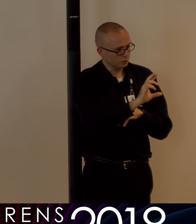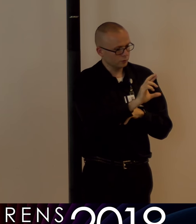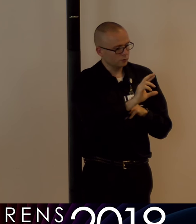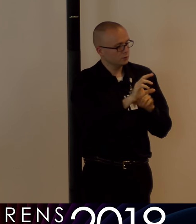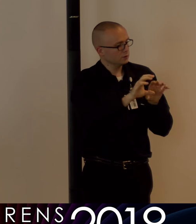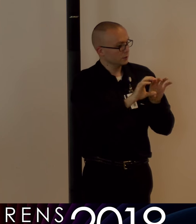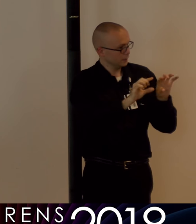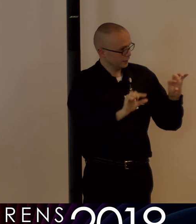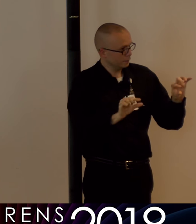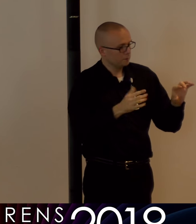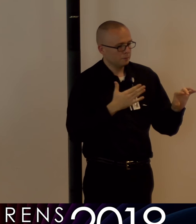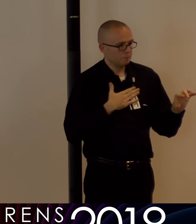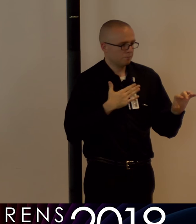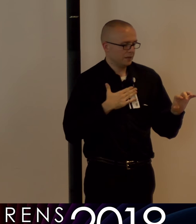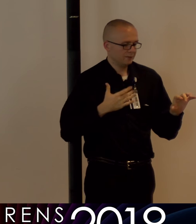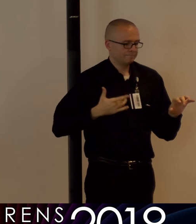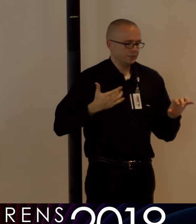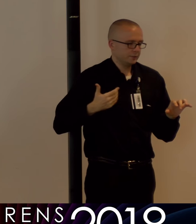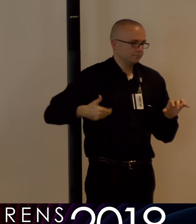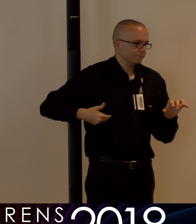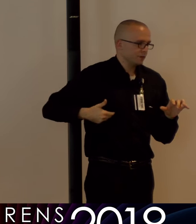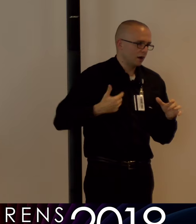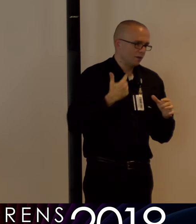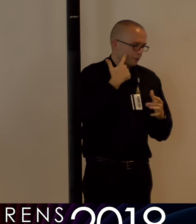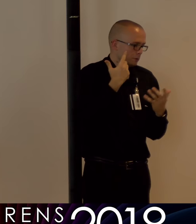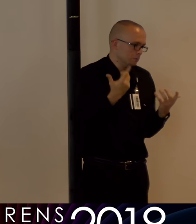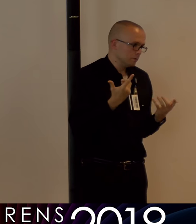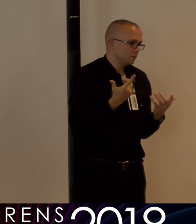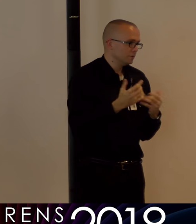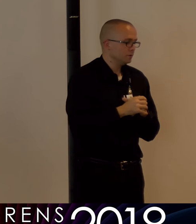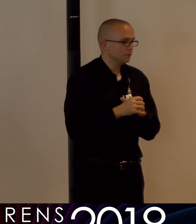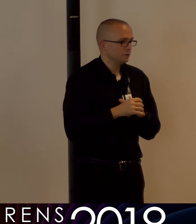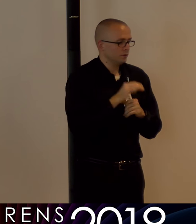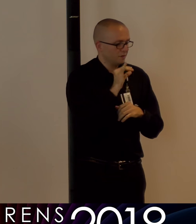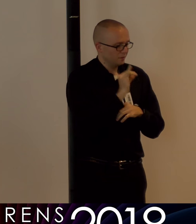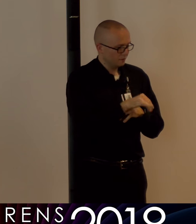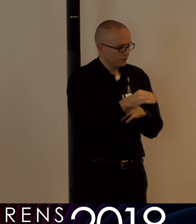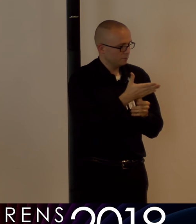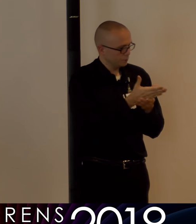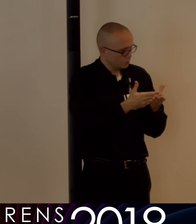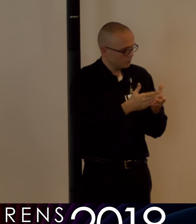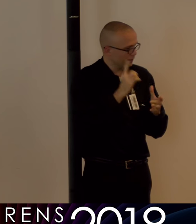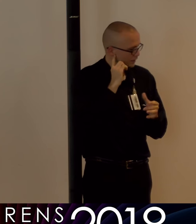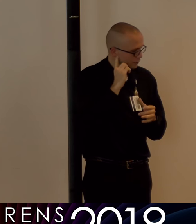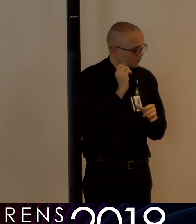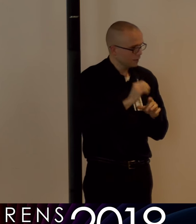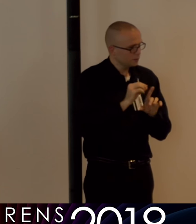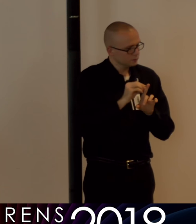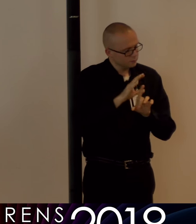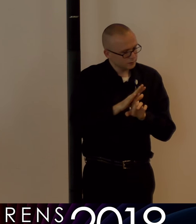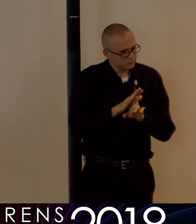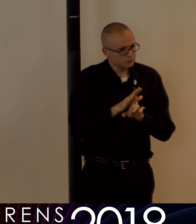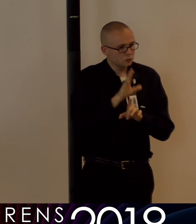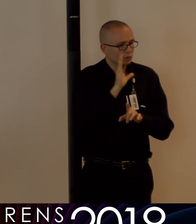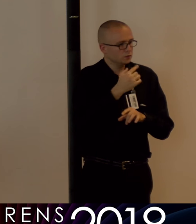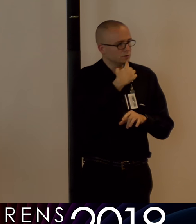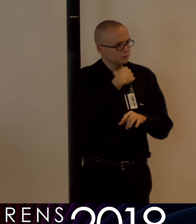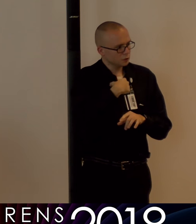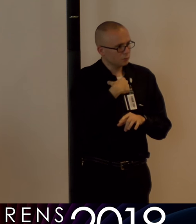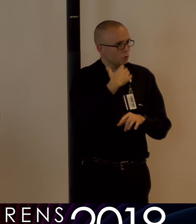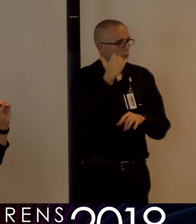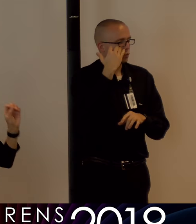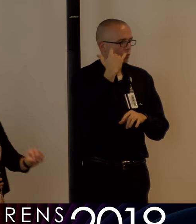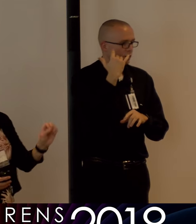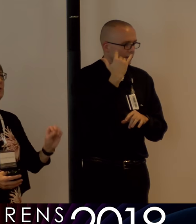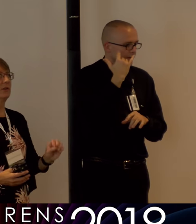That was my bias going into it. We're going to learn, you know, that this gene in this part of the ear is affected, and that's going to tell me